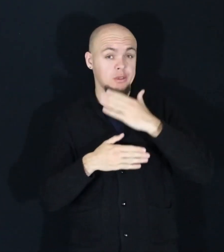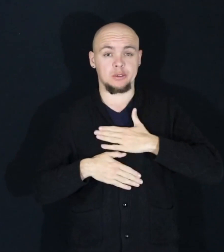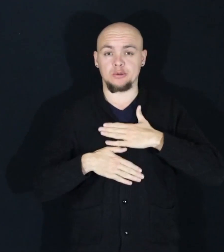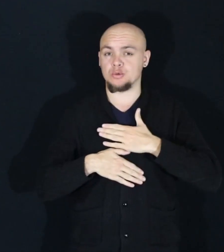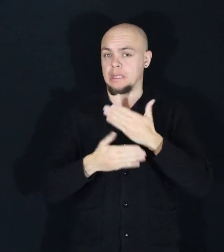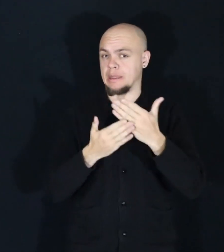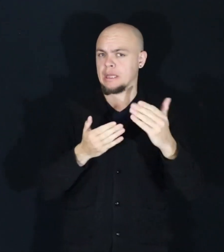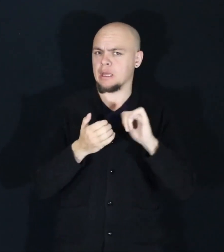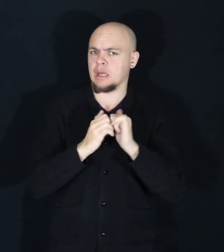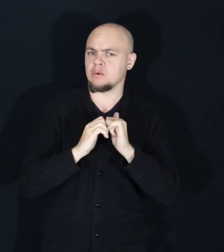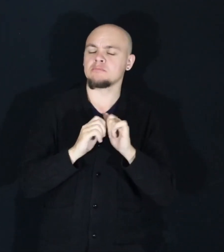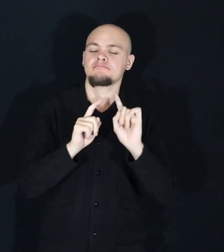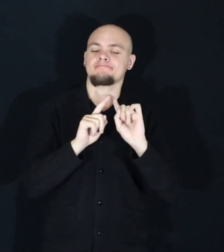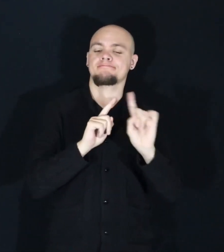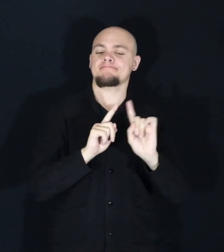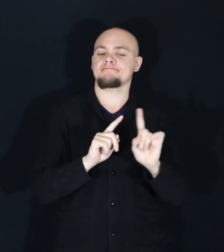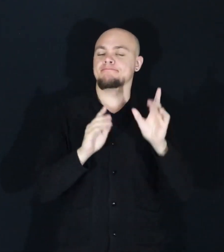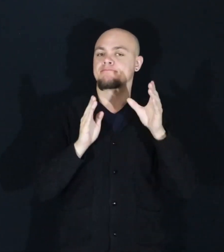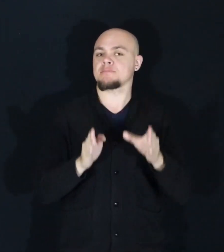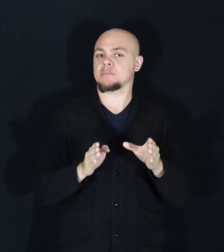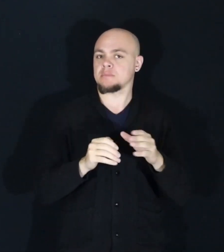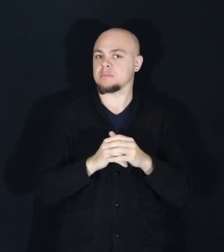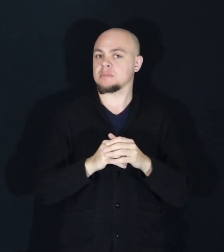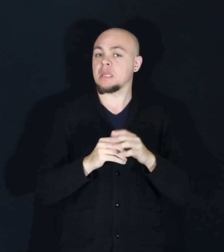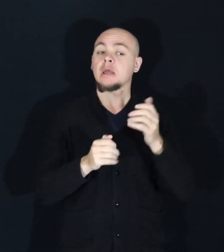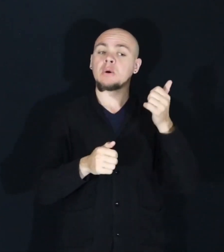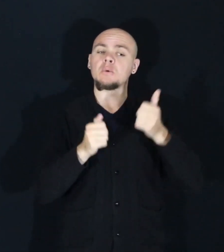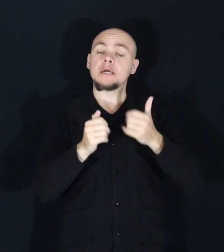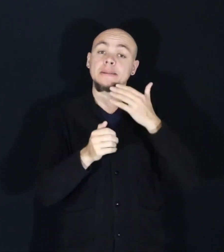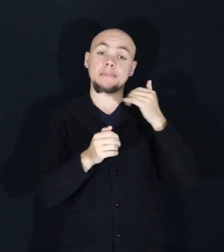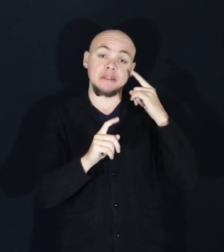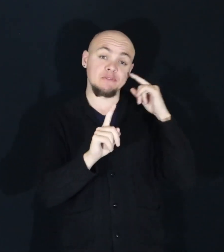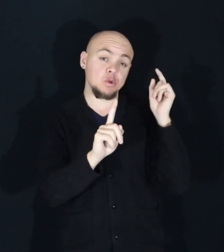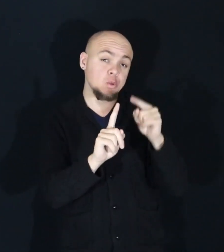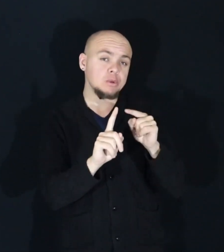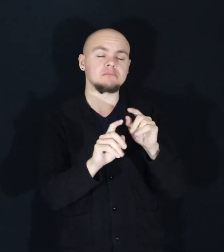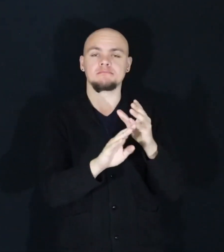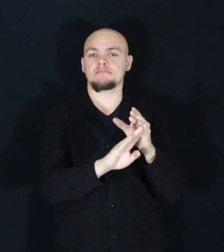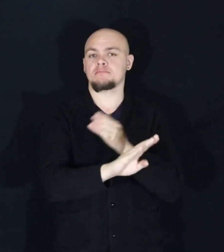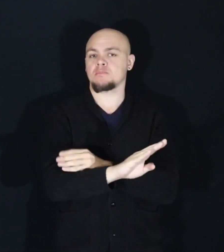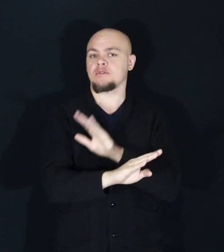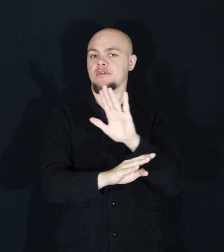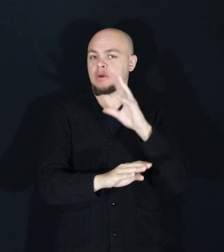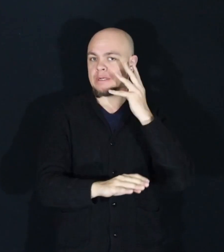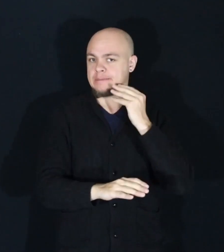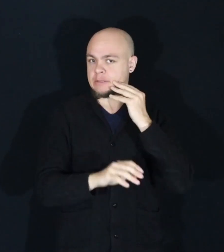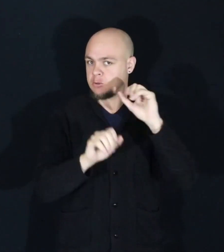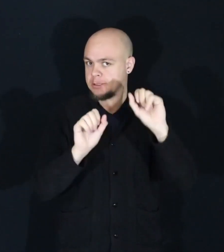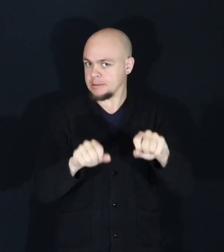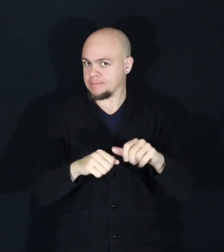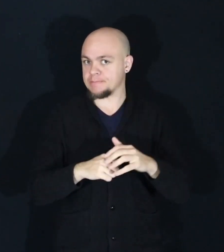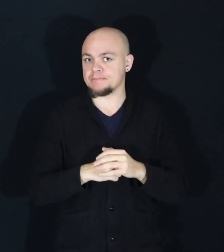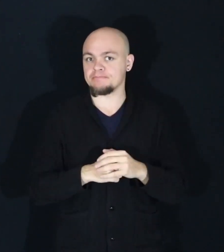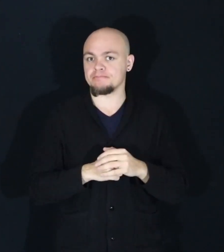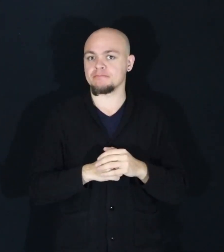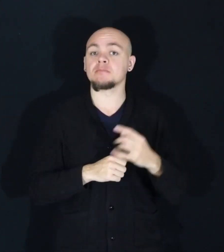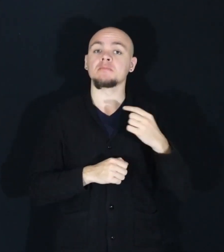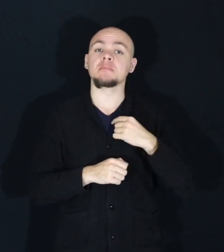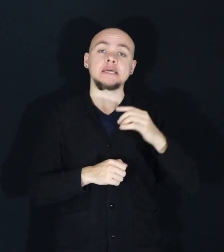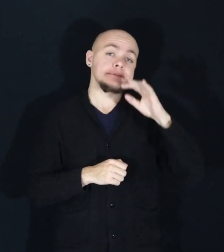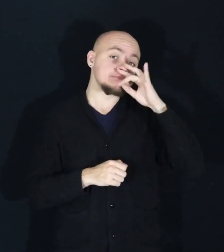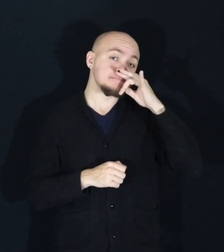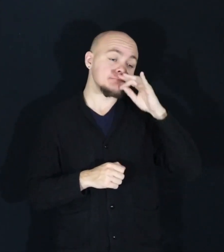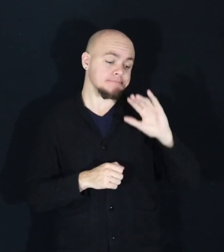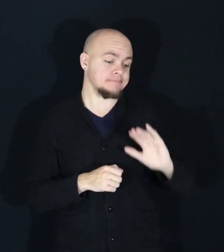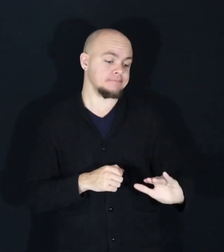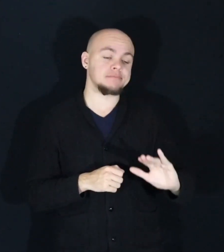things is different for everyone, so finding which works best for you can greatly improve your experience. When I was little, my school